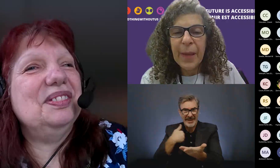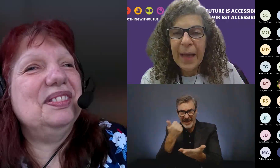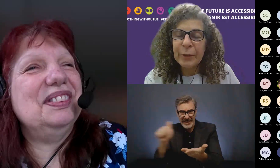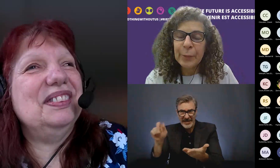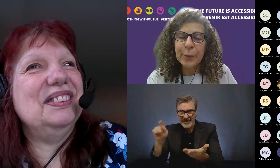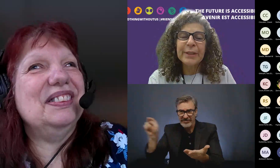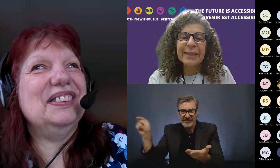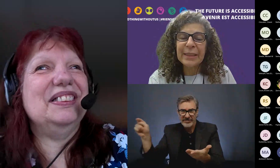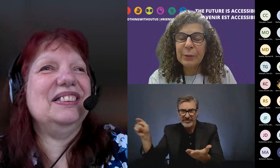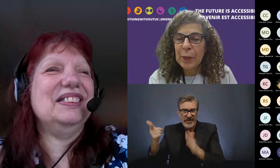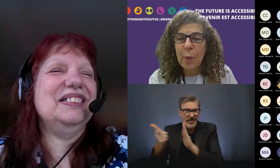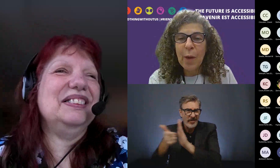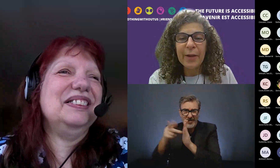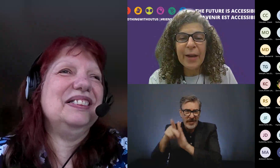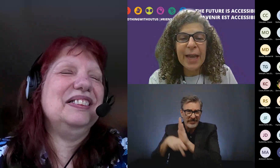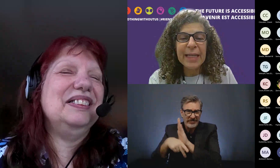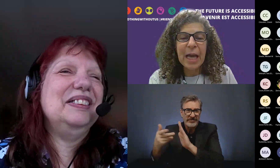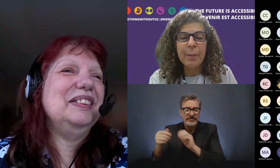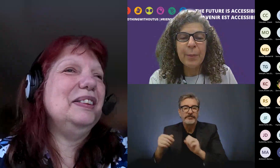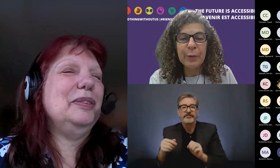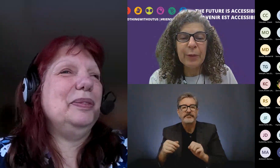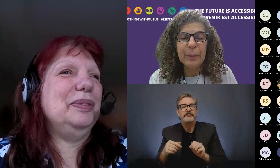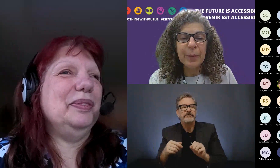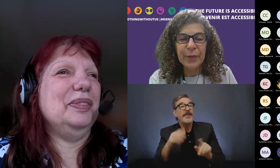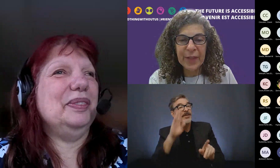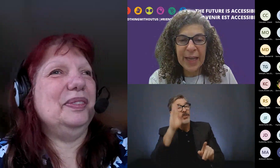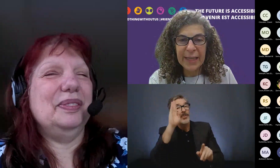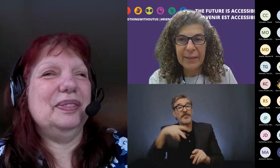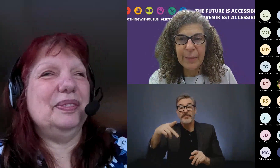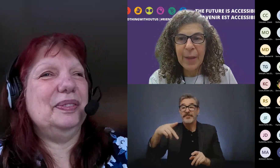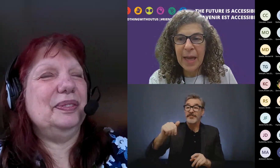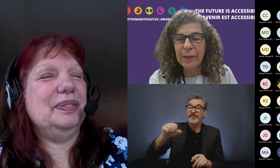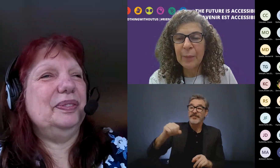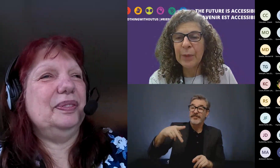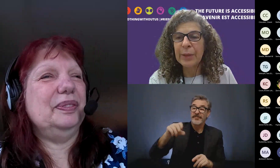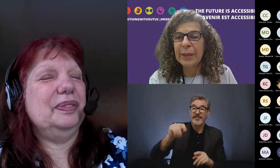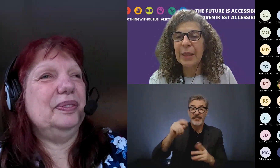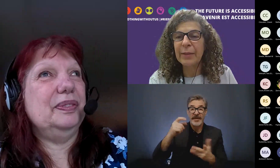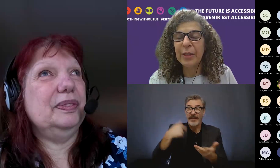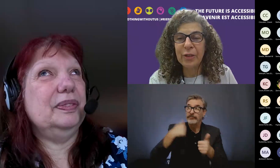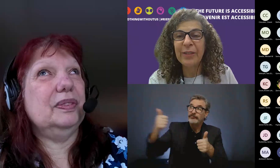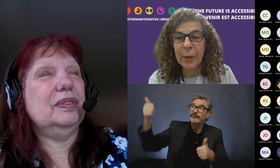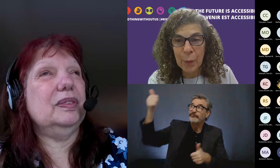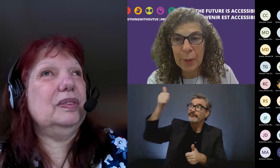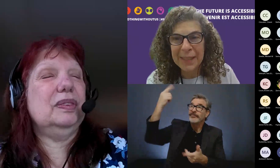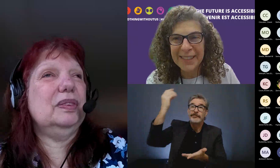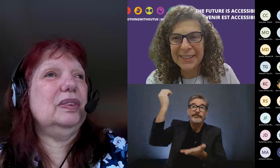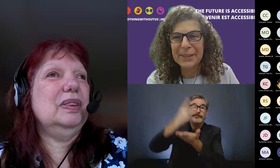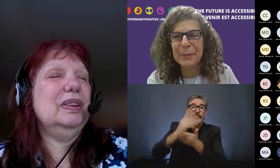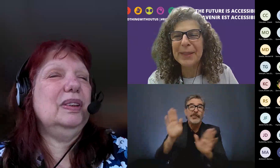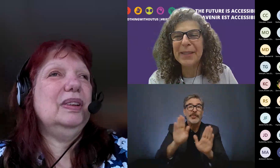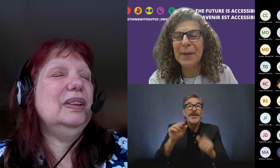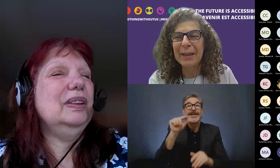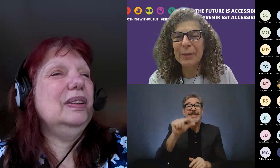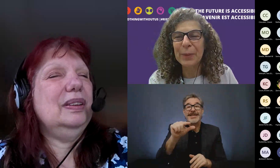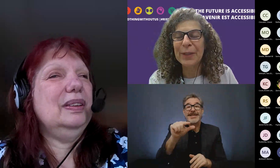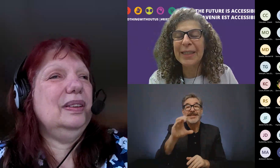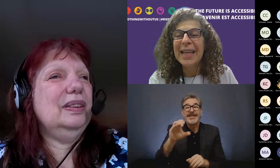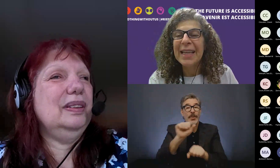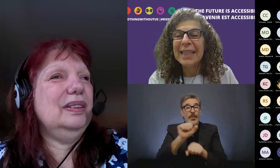Well, the passport doesn't require any approval per se. The passport, the GC Workplace